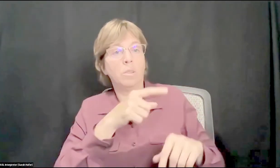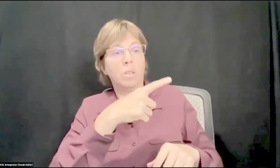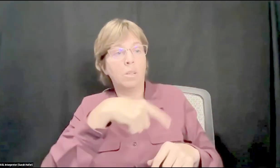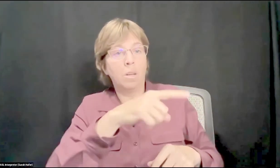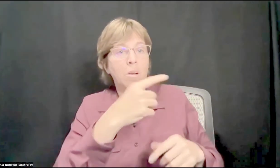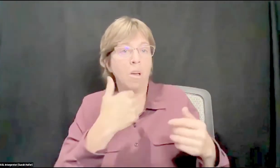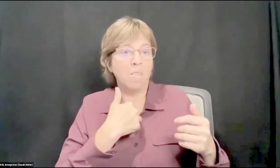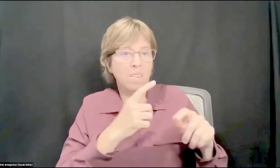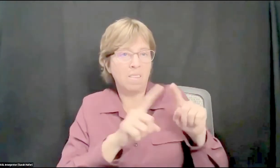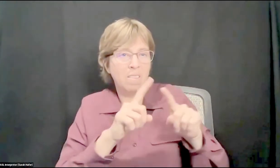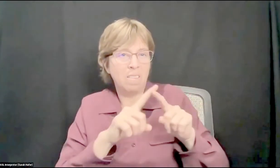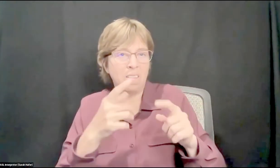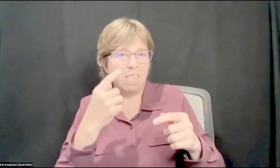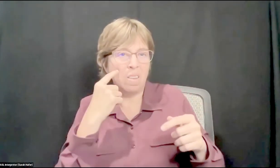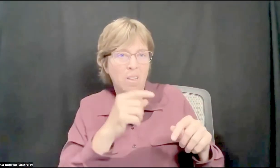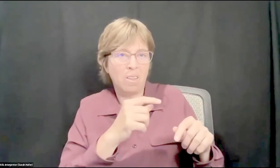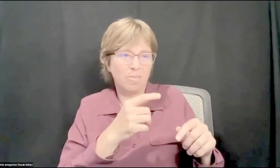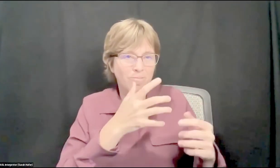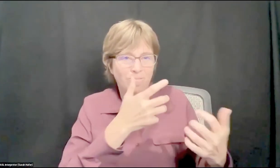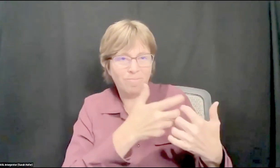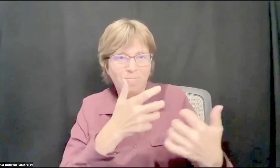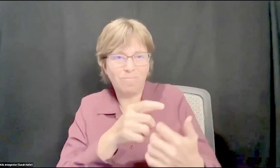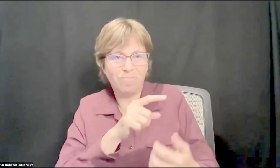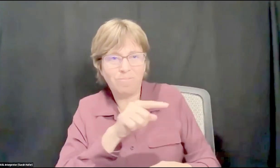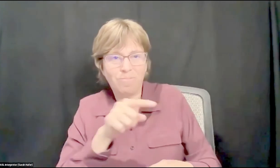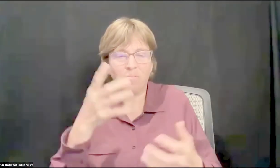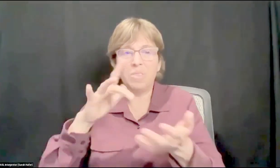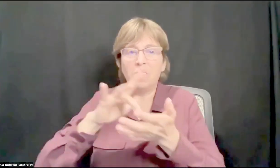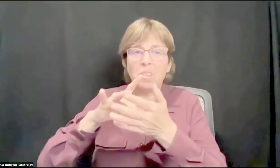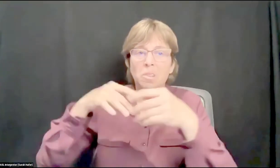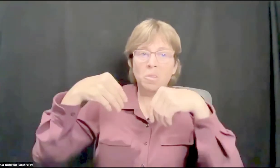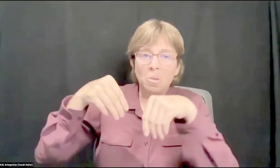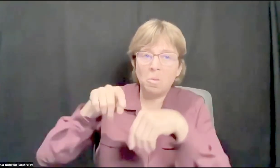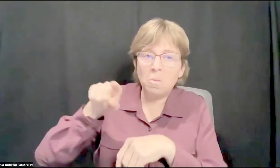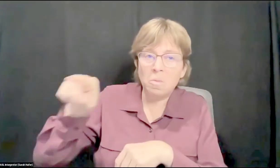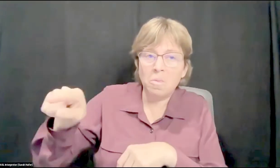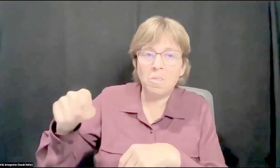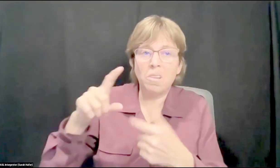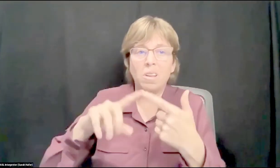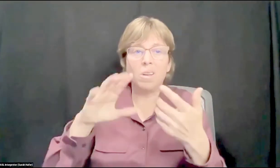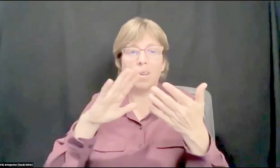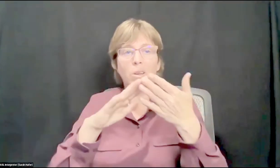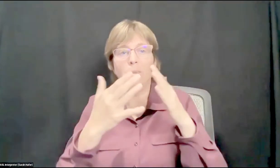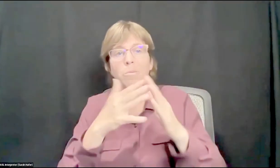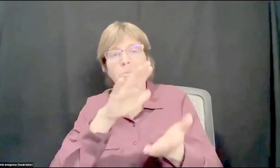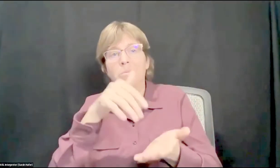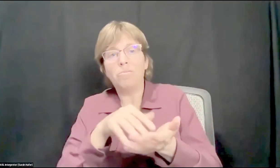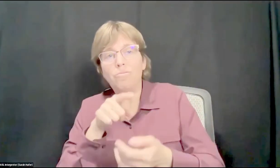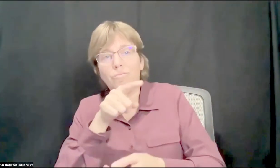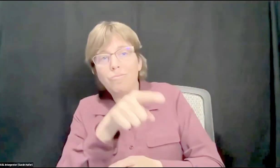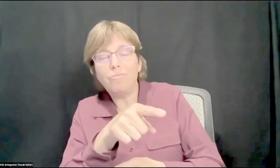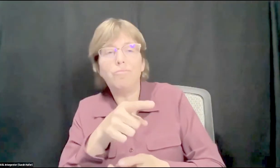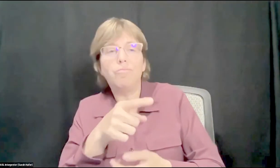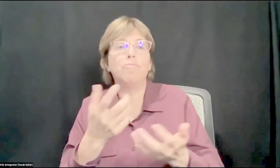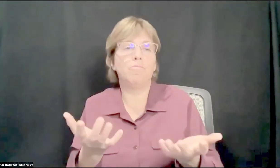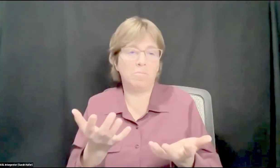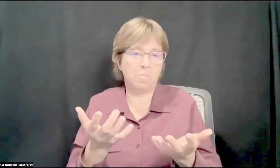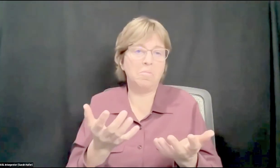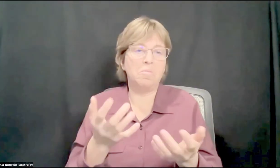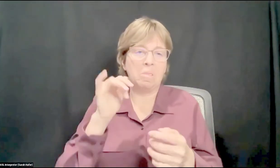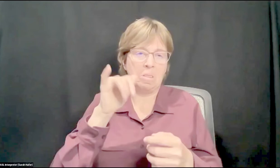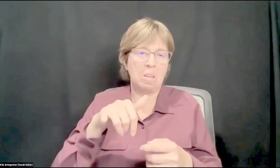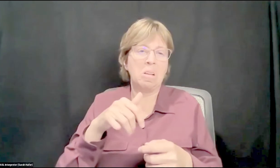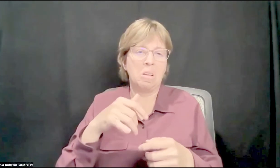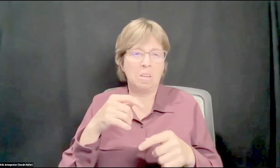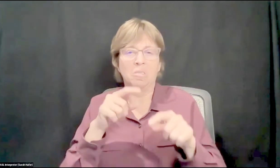partners, pharmacies, and some community-based vaccination sites will all, and that will probably include a